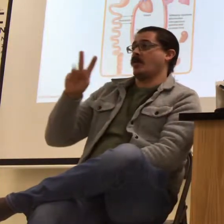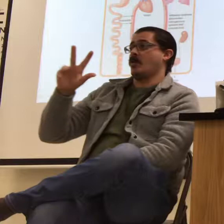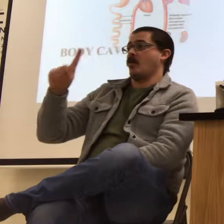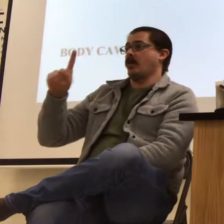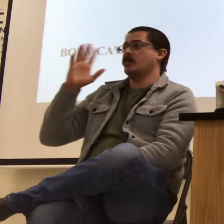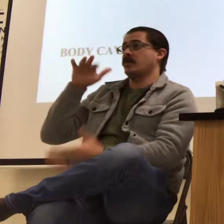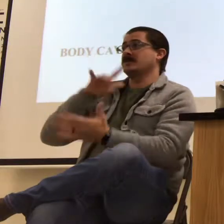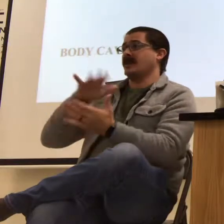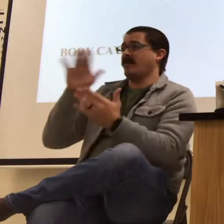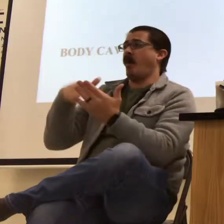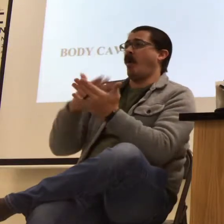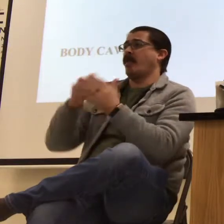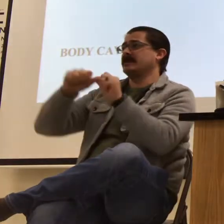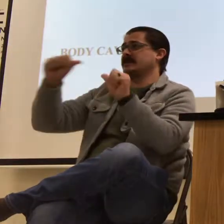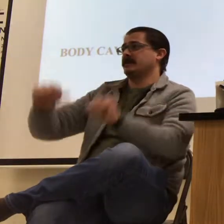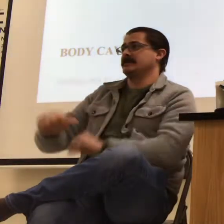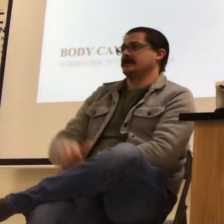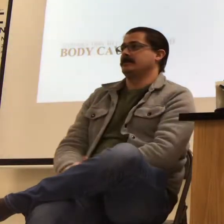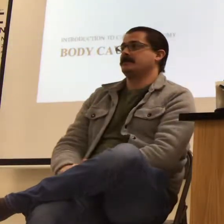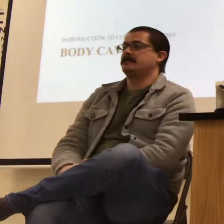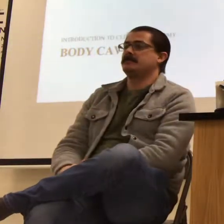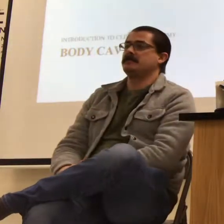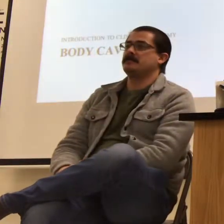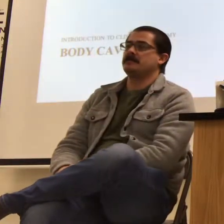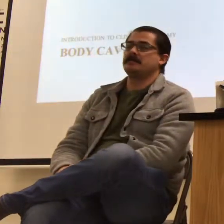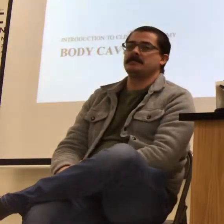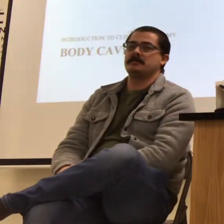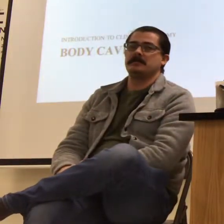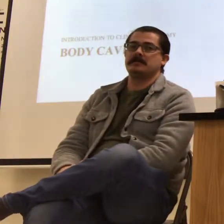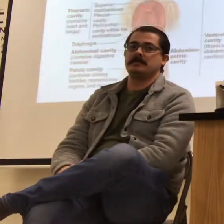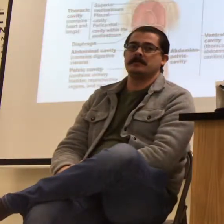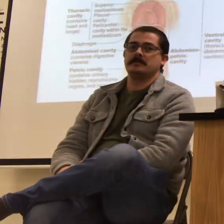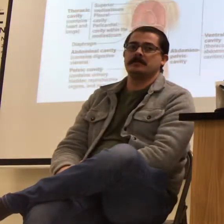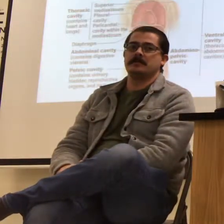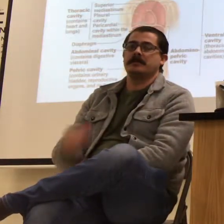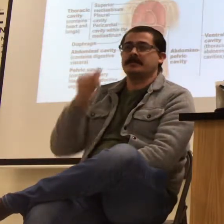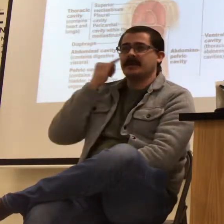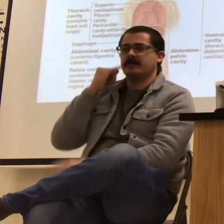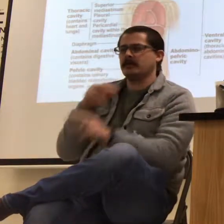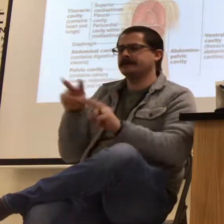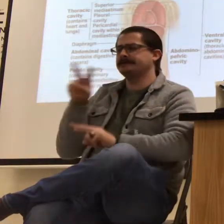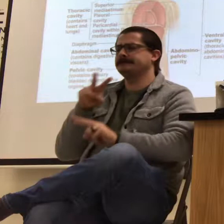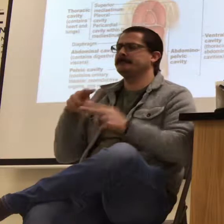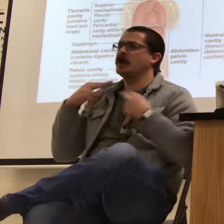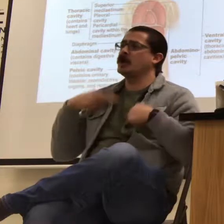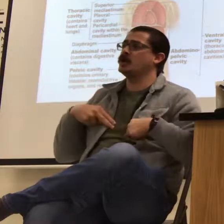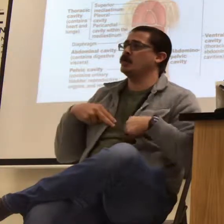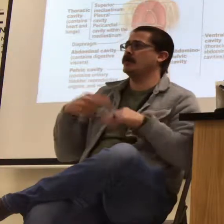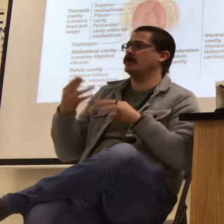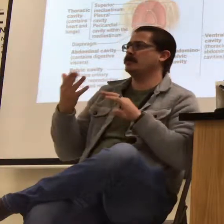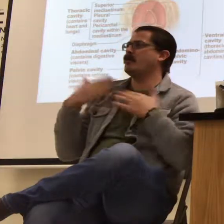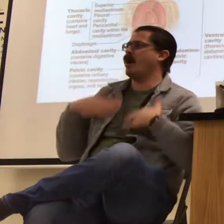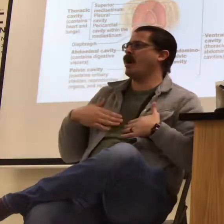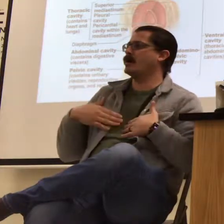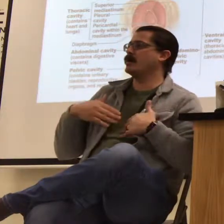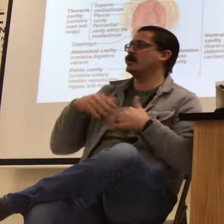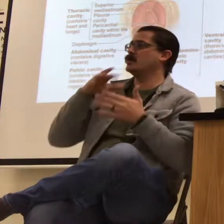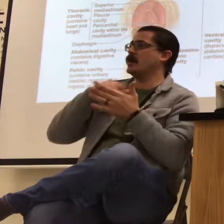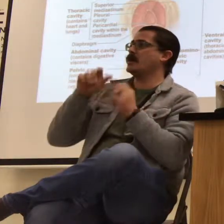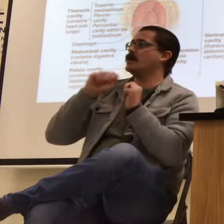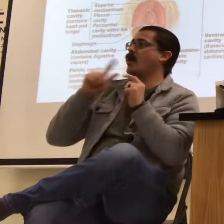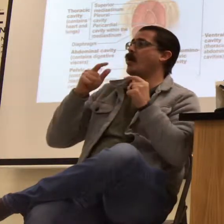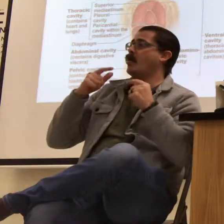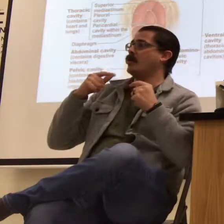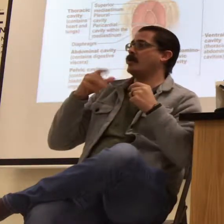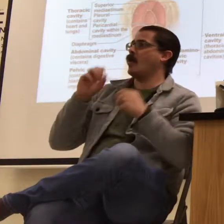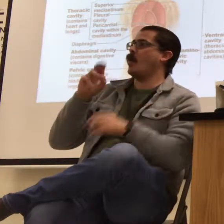Now, if you examine a human cadaver and you study all the organ systems, what we